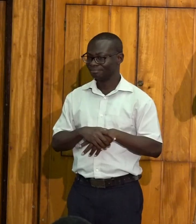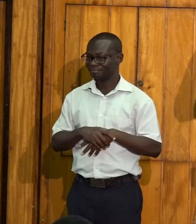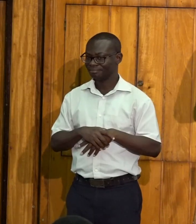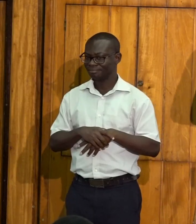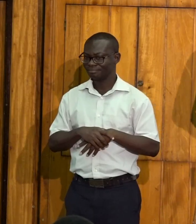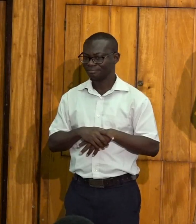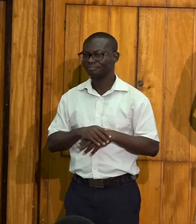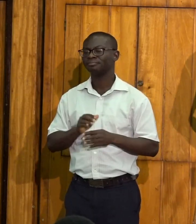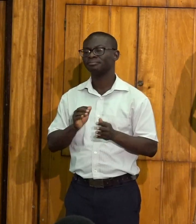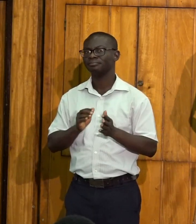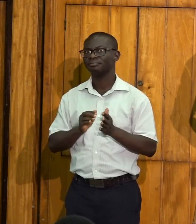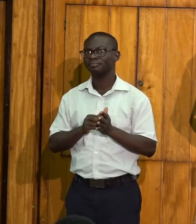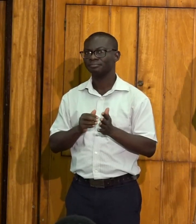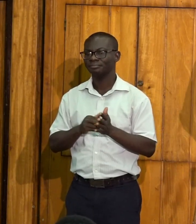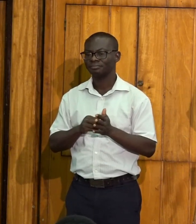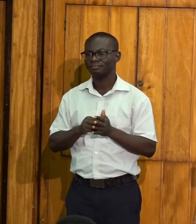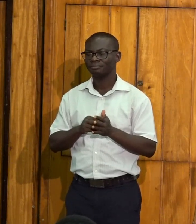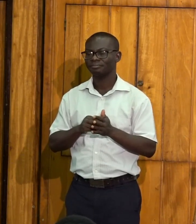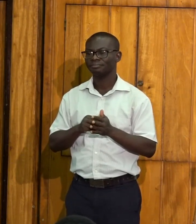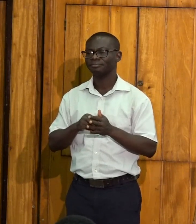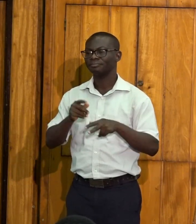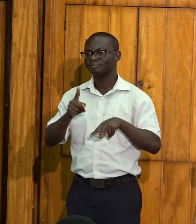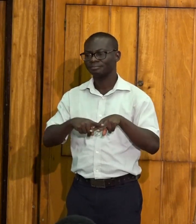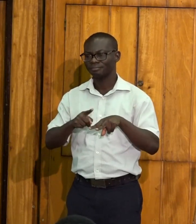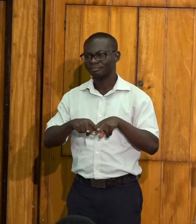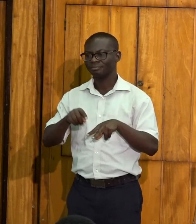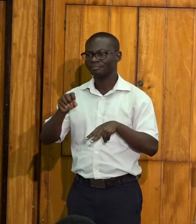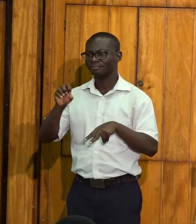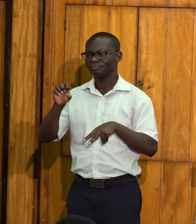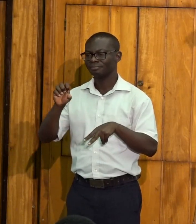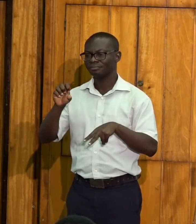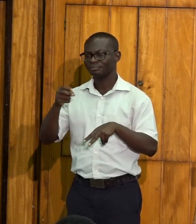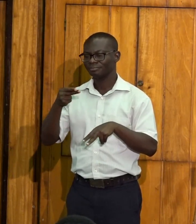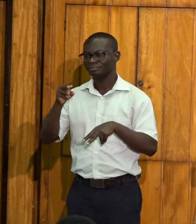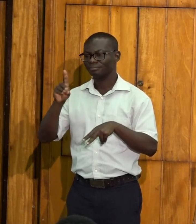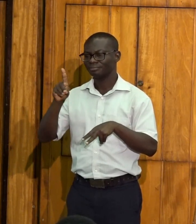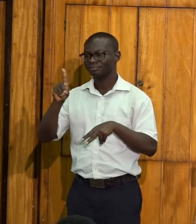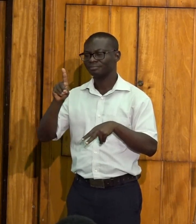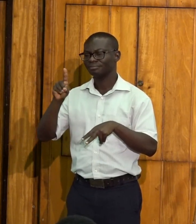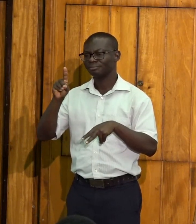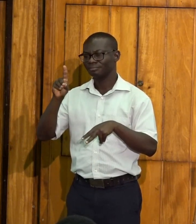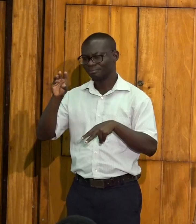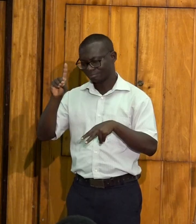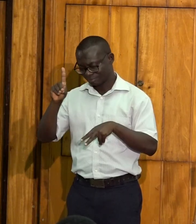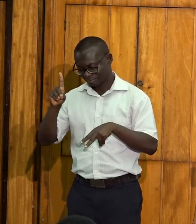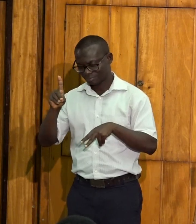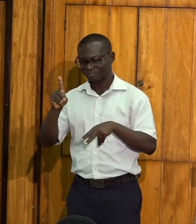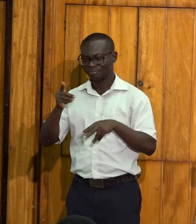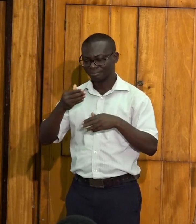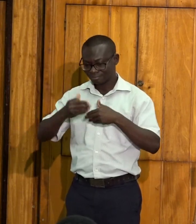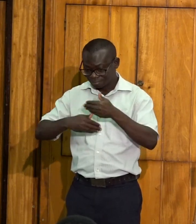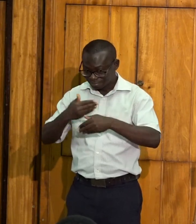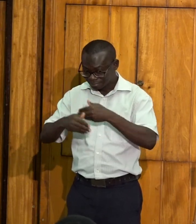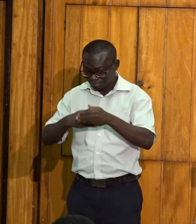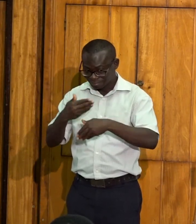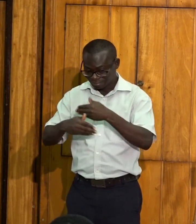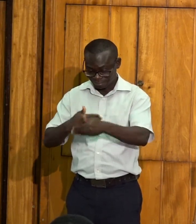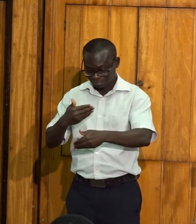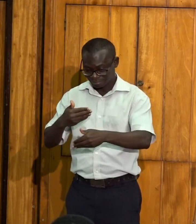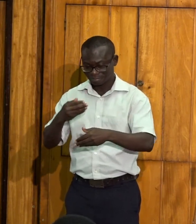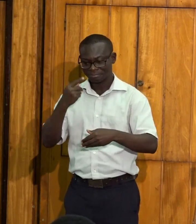the impact for HIV HCD steps, which are still going on, are evidence that is looking at